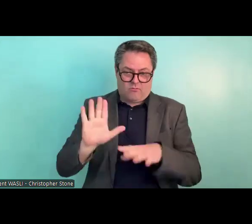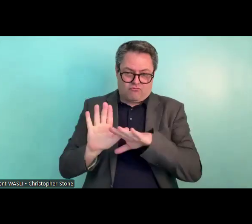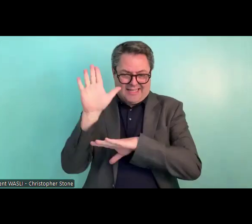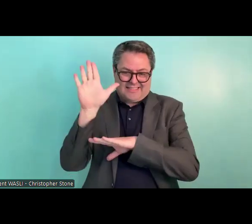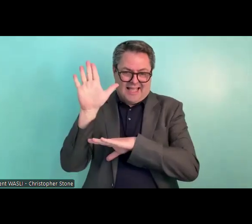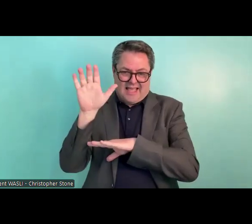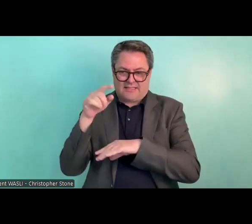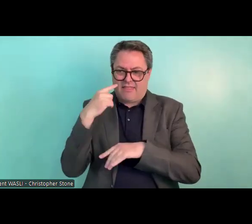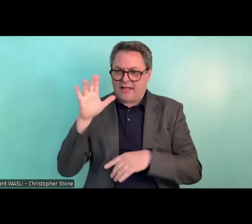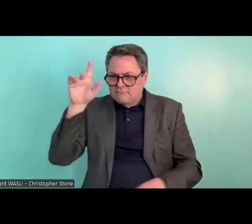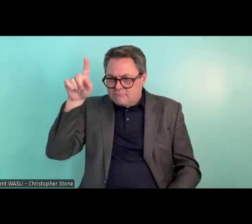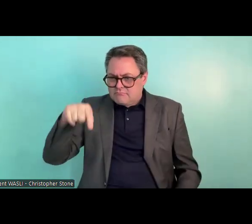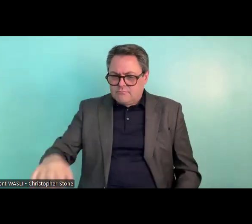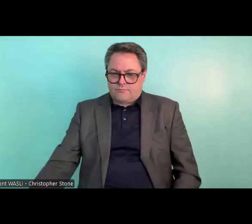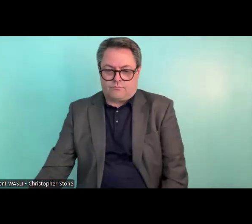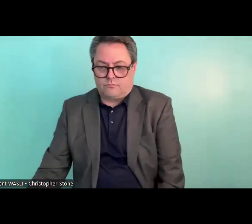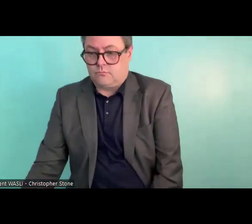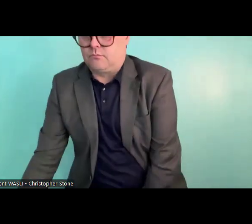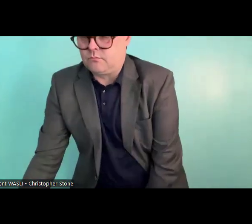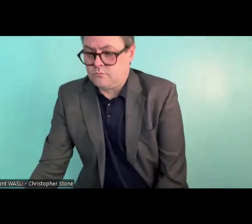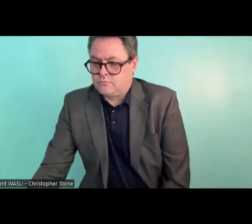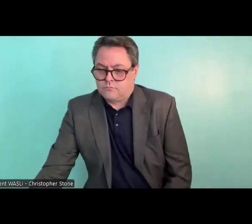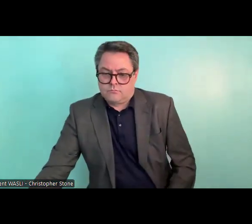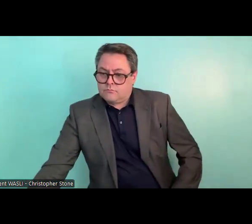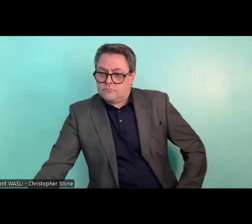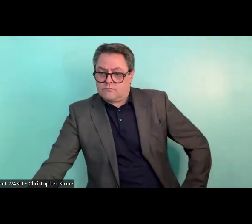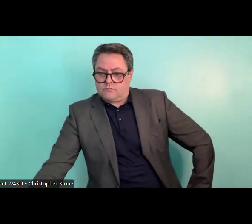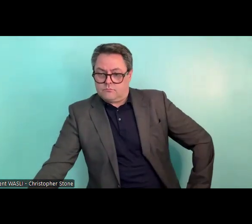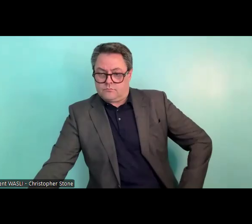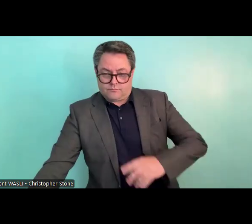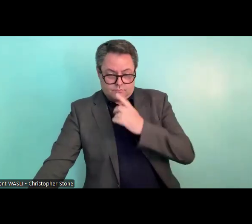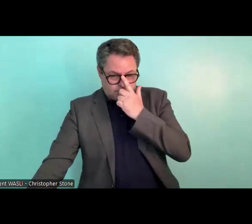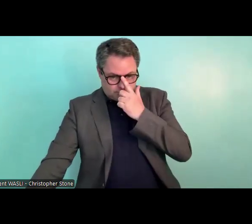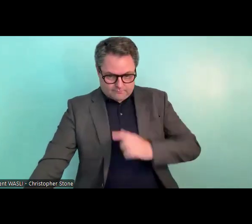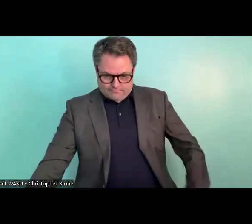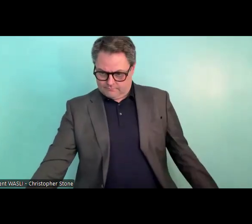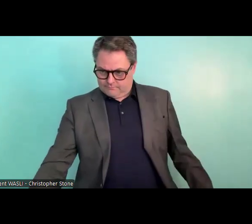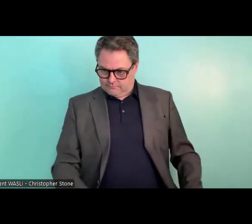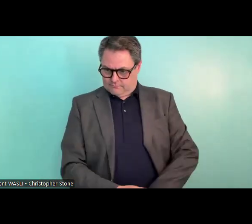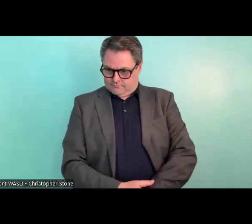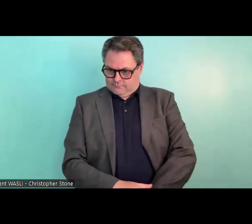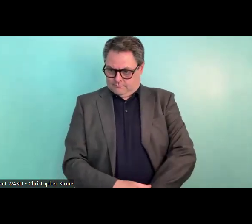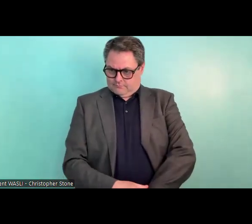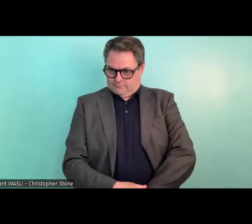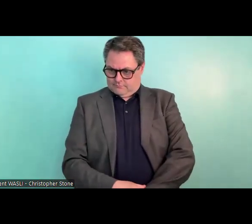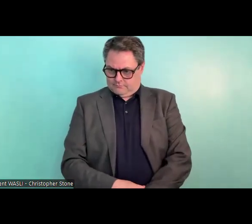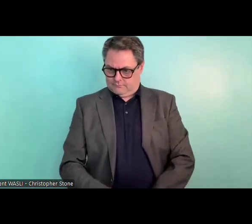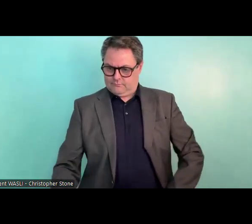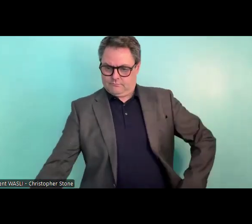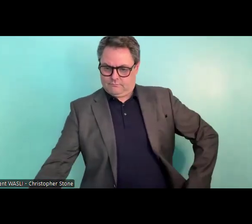So if you would like to postpone this event by a month, please raise a hand now.